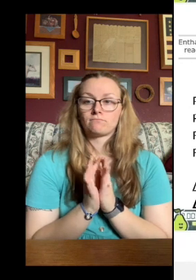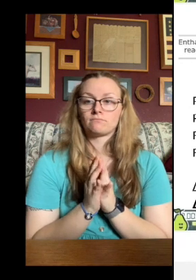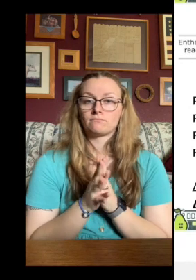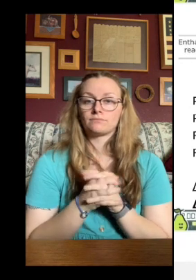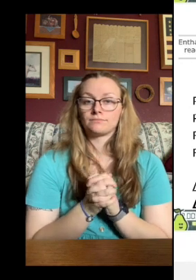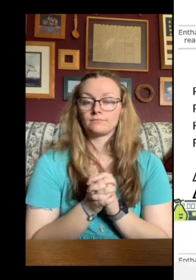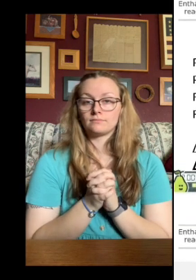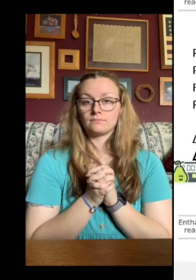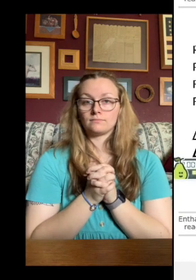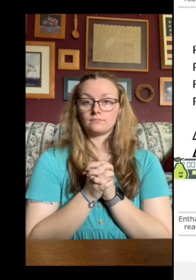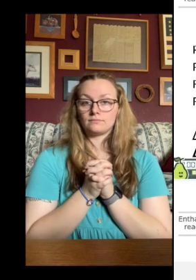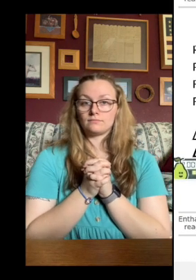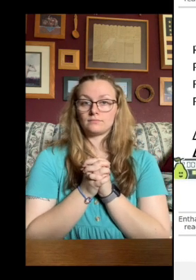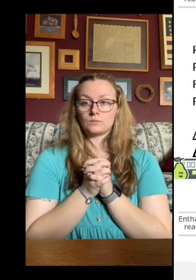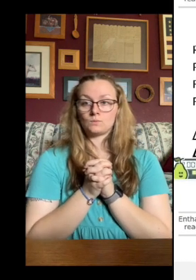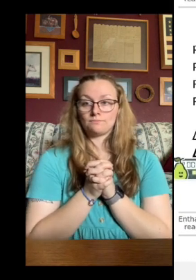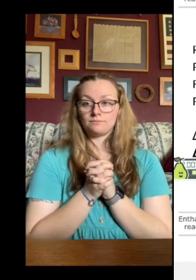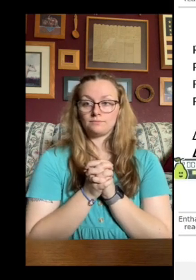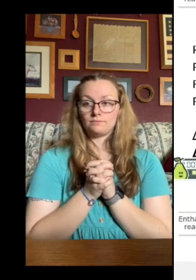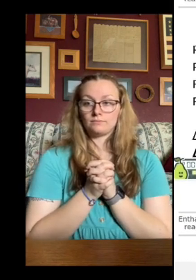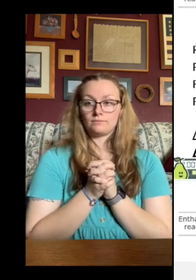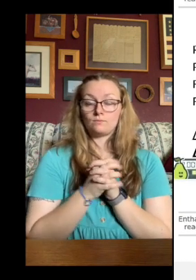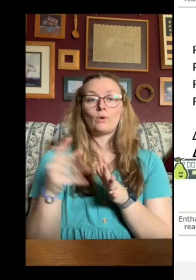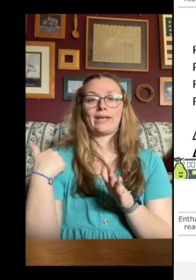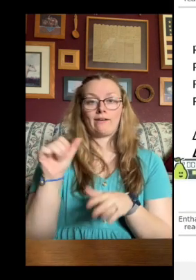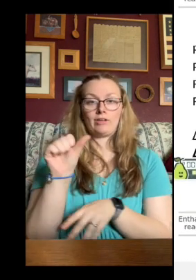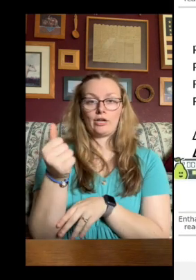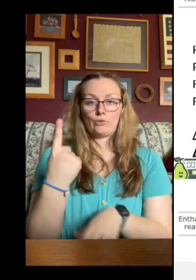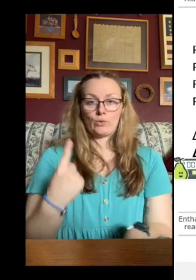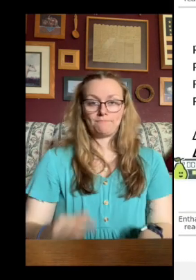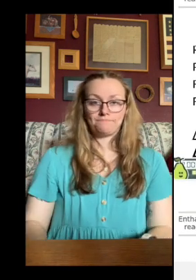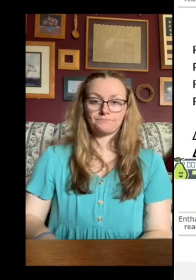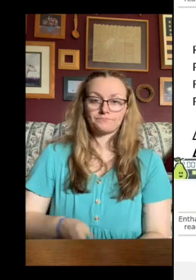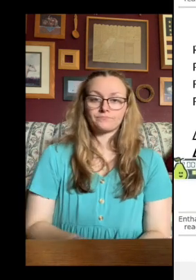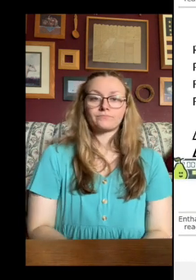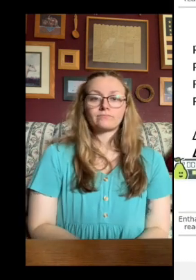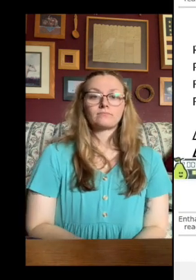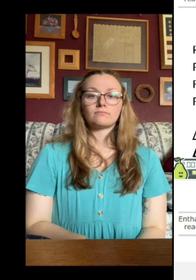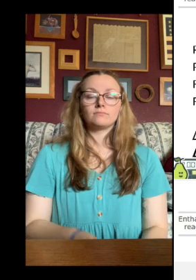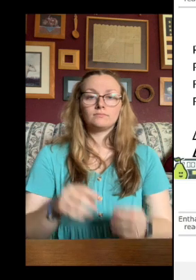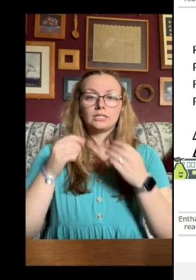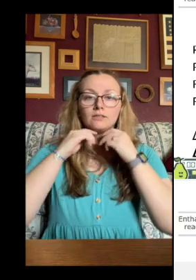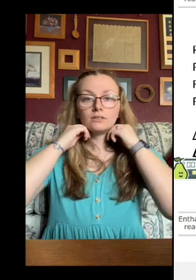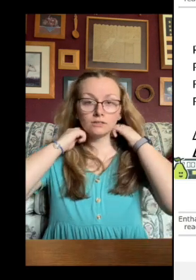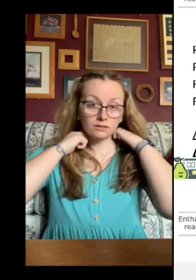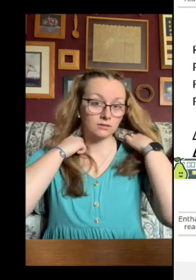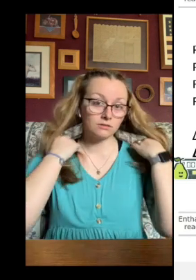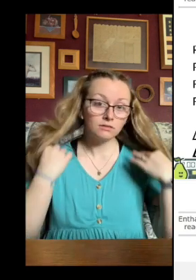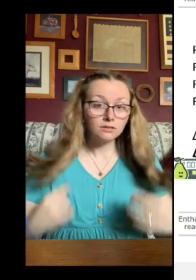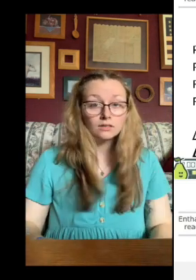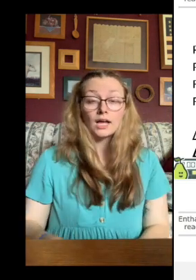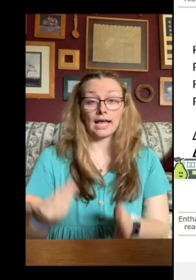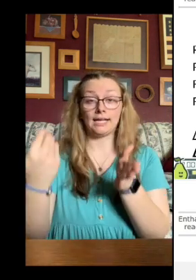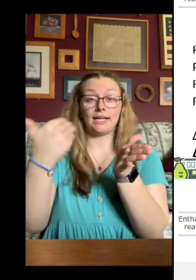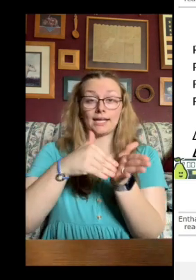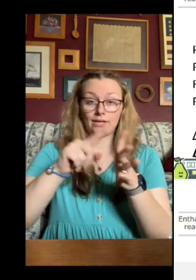All right. So then we have another one. Okay. Again, we start with